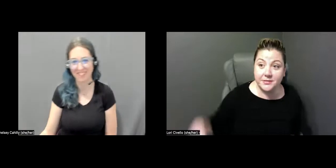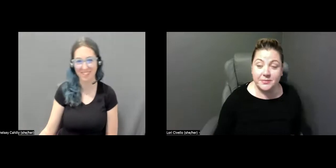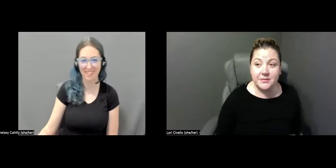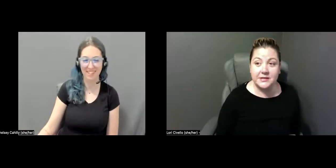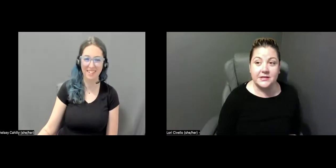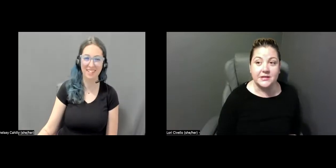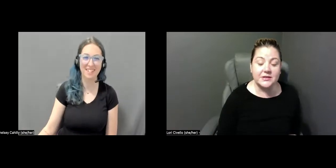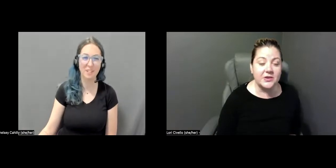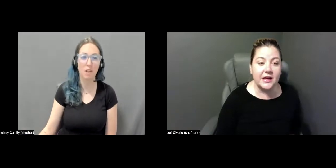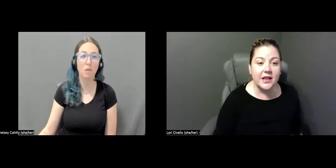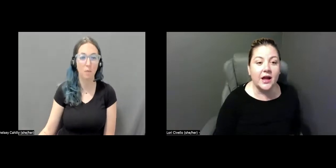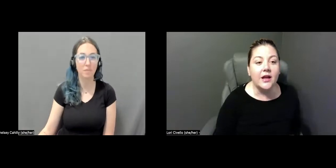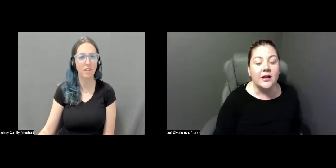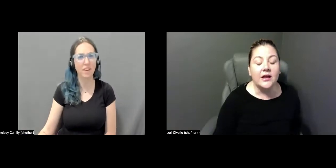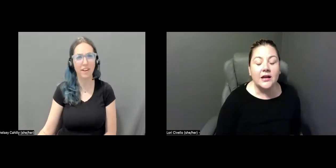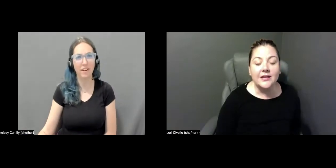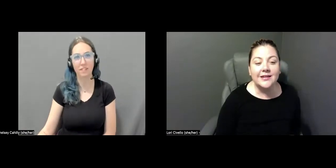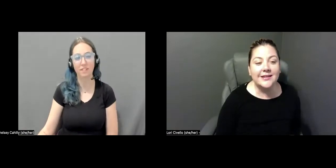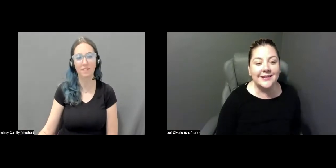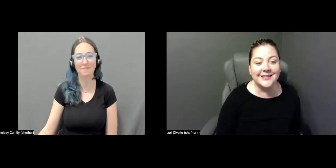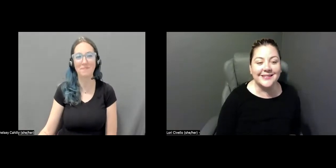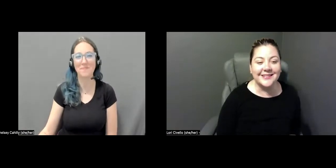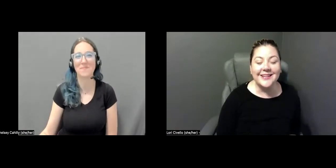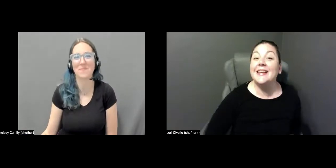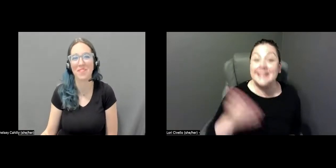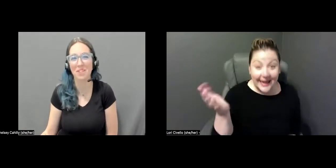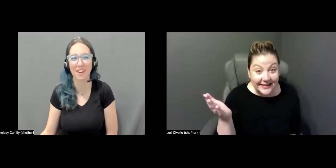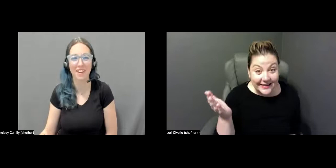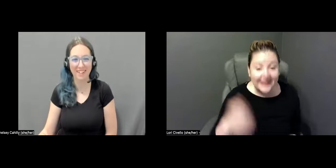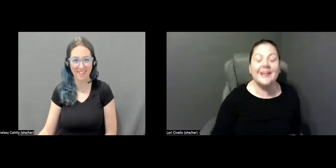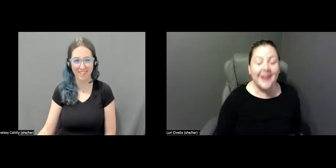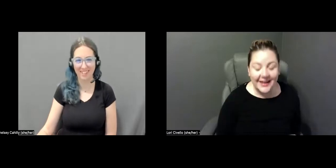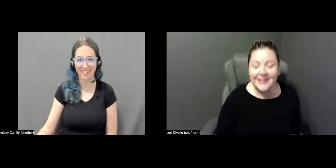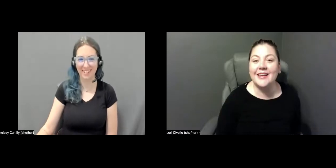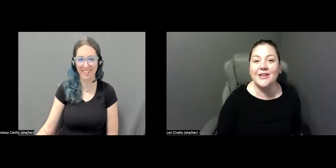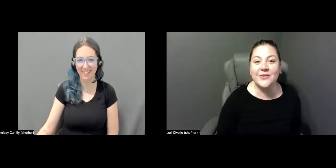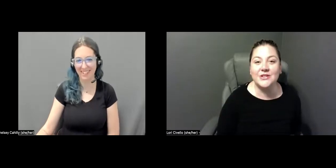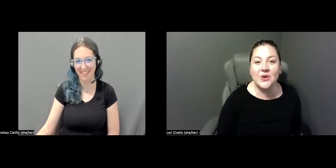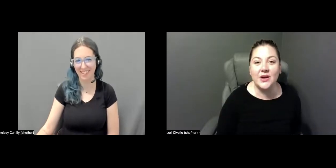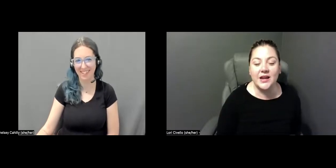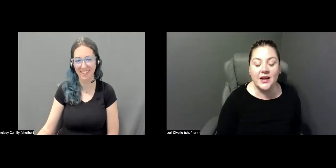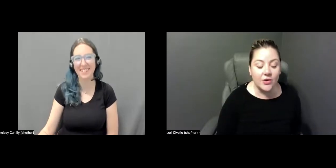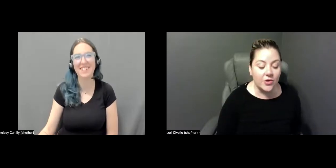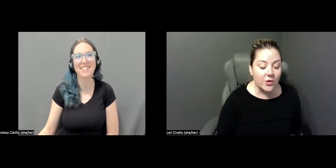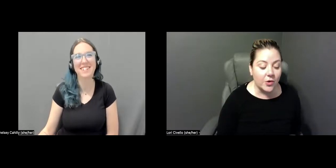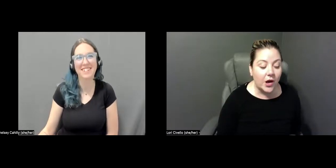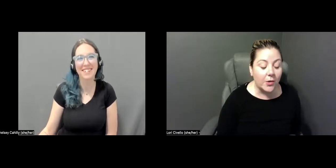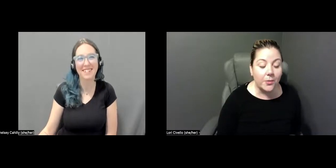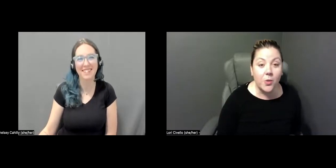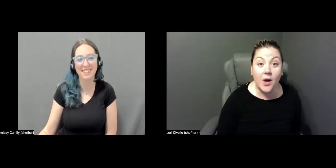2 hours to be missing still. It's only 8 Oh, that's right. o'clock. It's Hold 8 on. o'clock, right? Thank you for joining